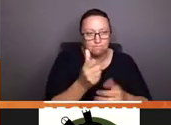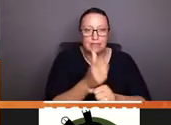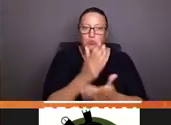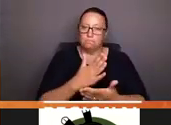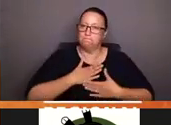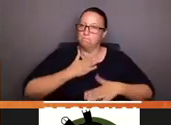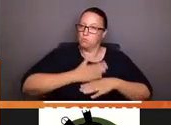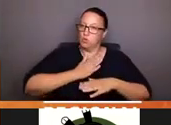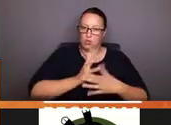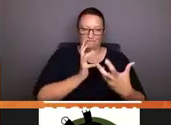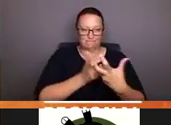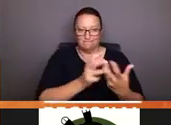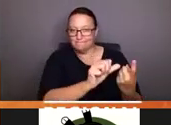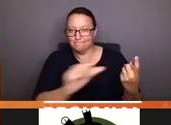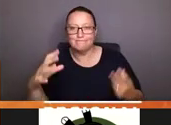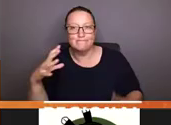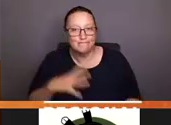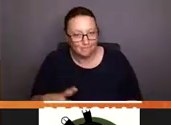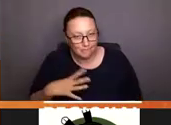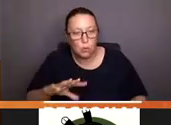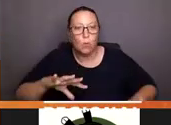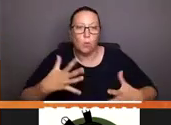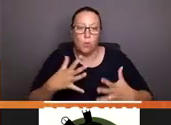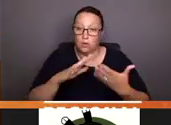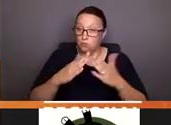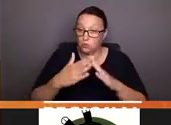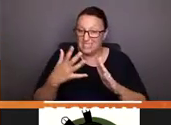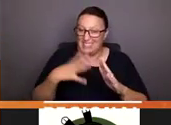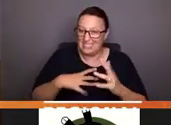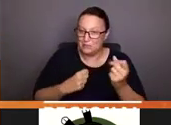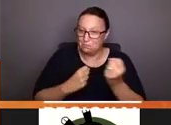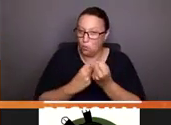addressing a required need or supporting the community appropriately.